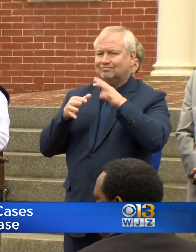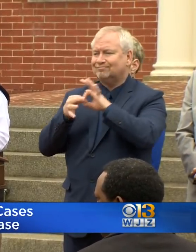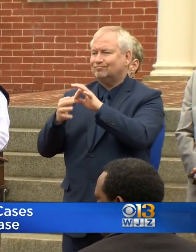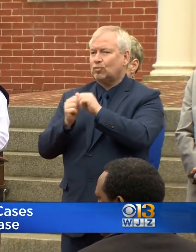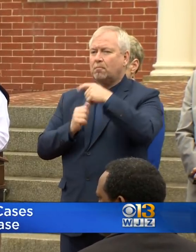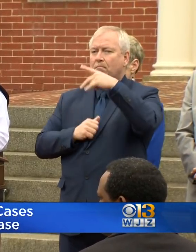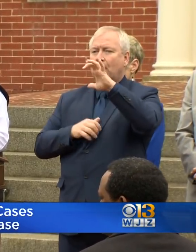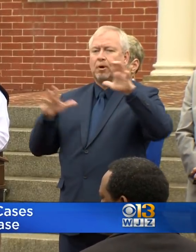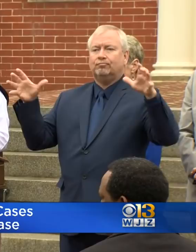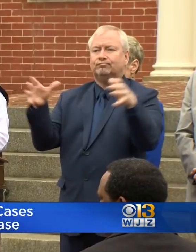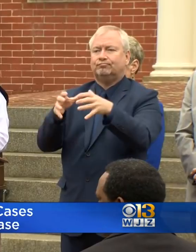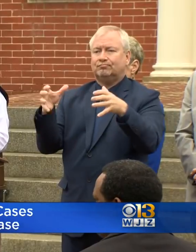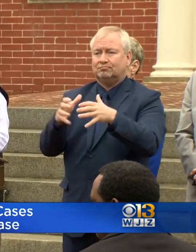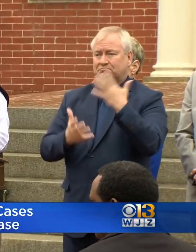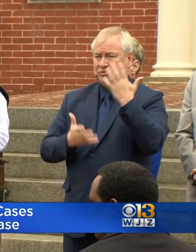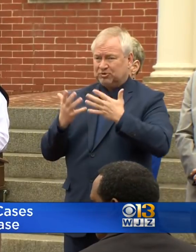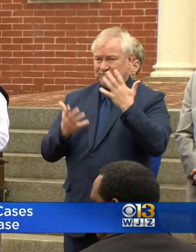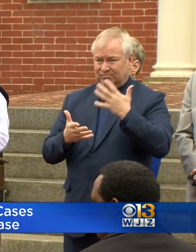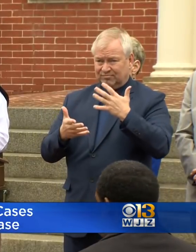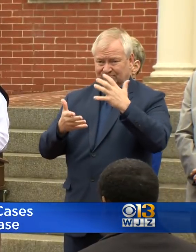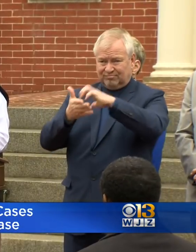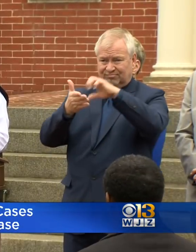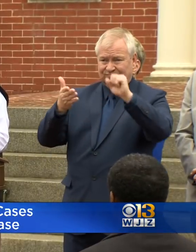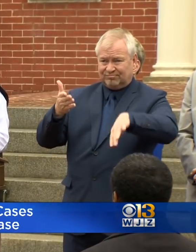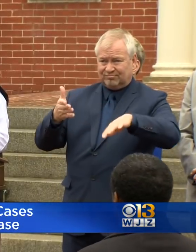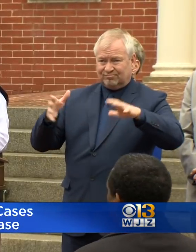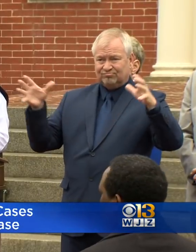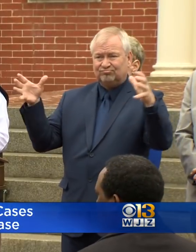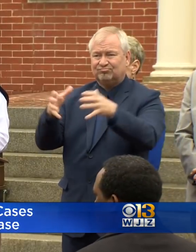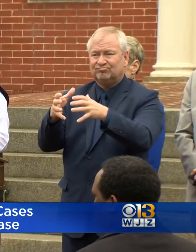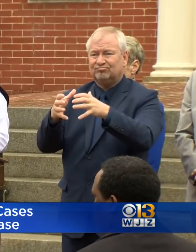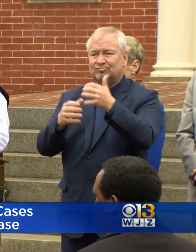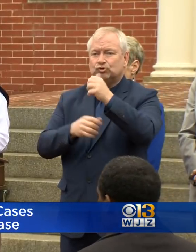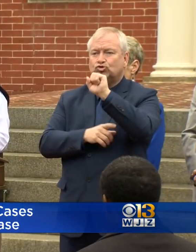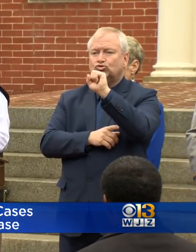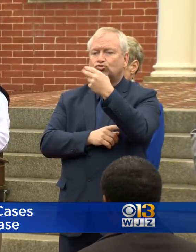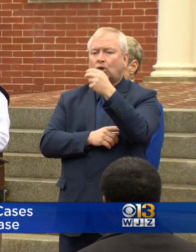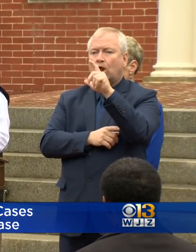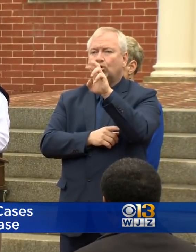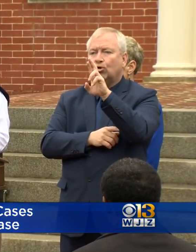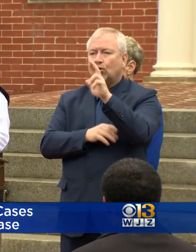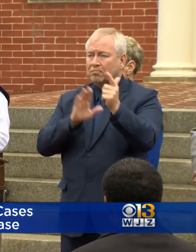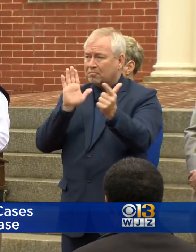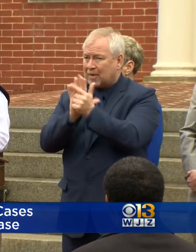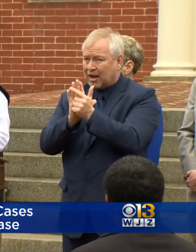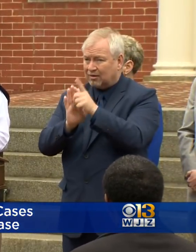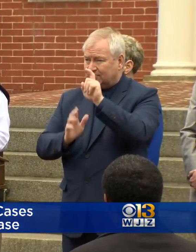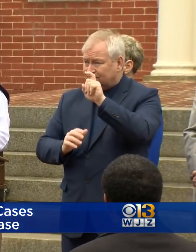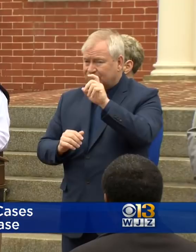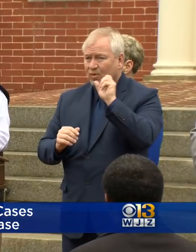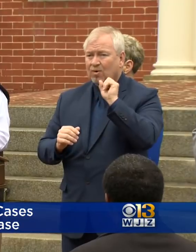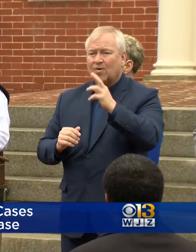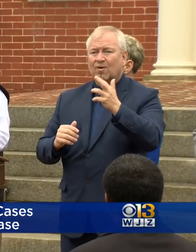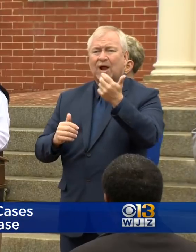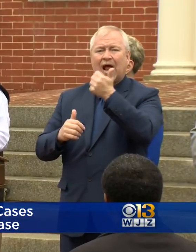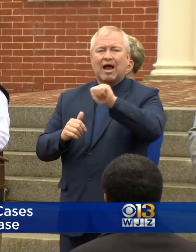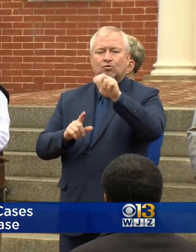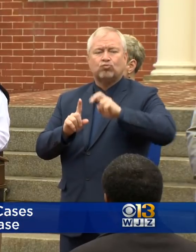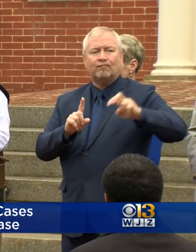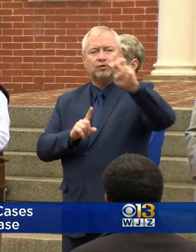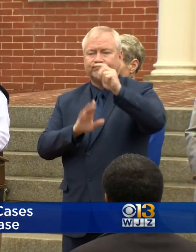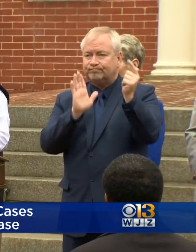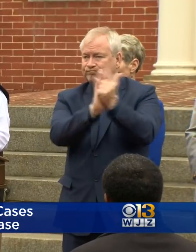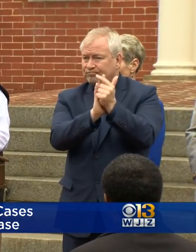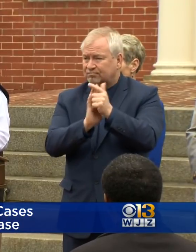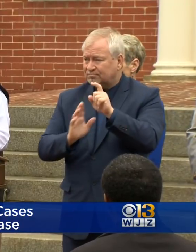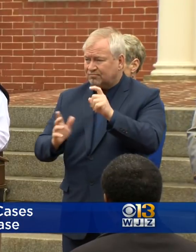perhaps eliminating public gatherings, shelter-in-place orders, or banning all travel? You know, I don't anticipate that at this point, Brian, but, I mean,